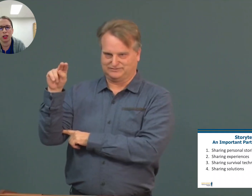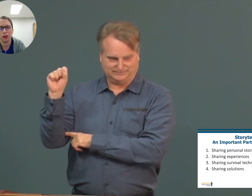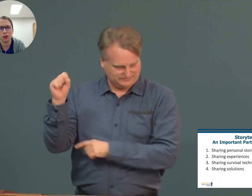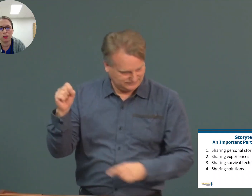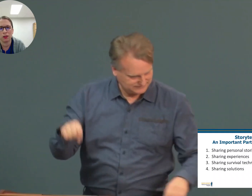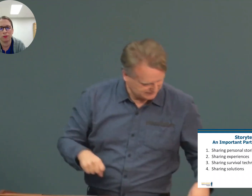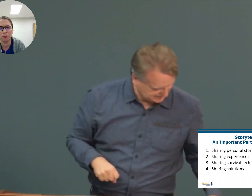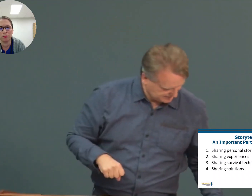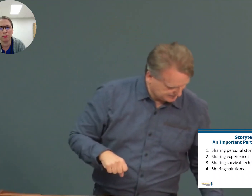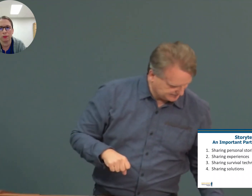solutions